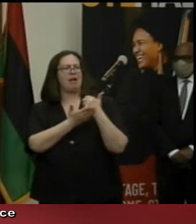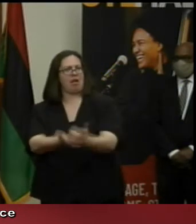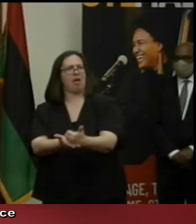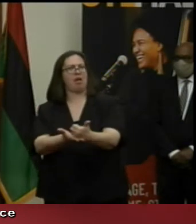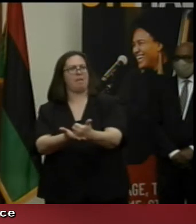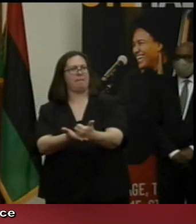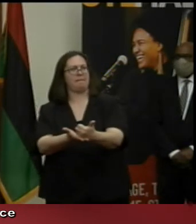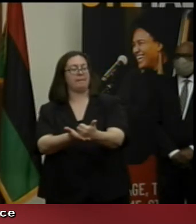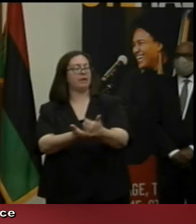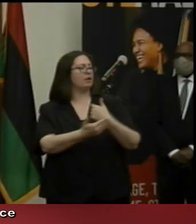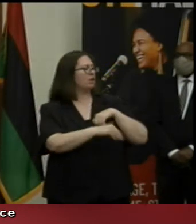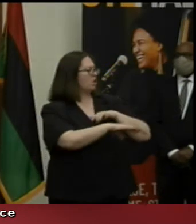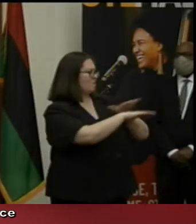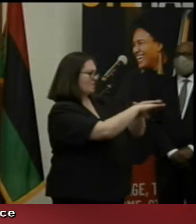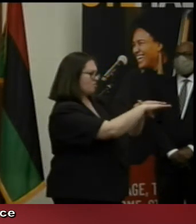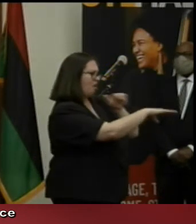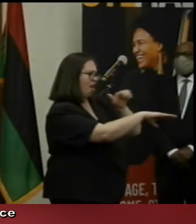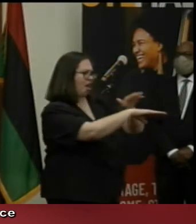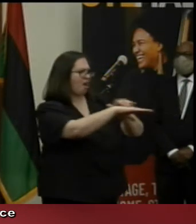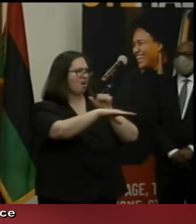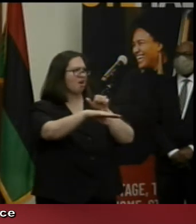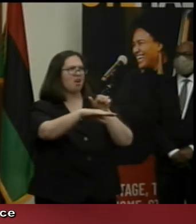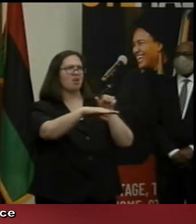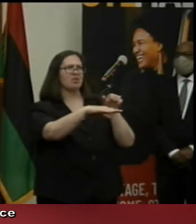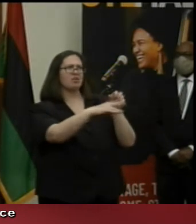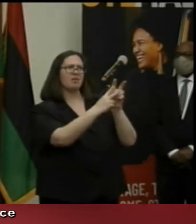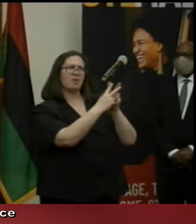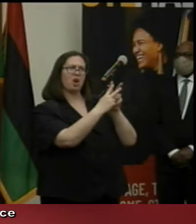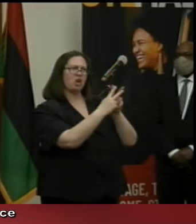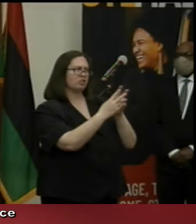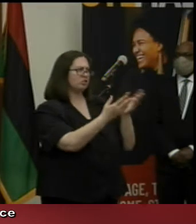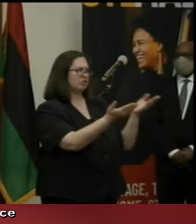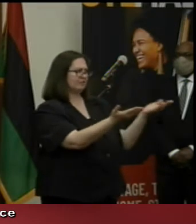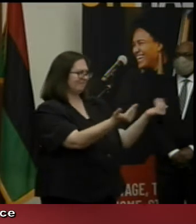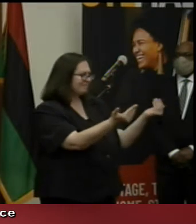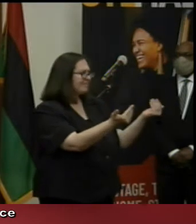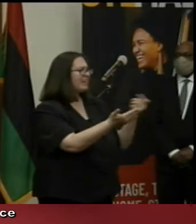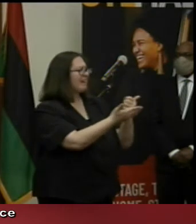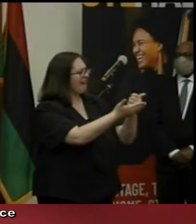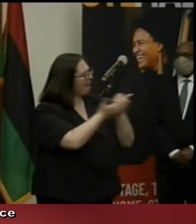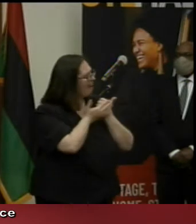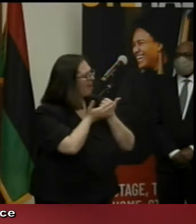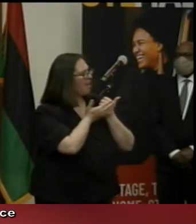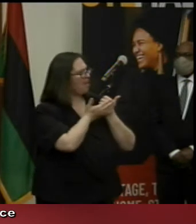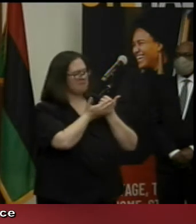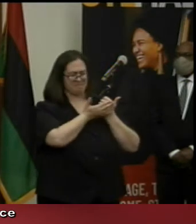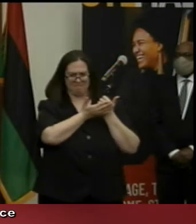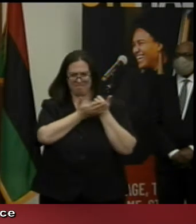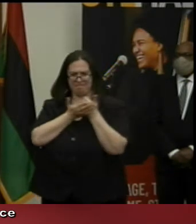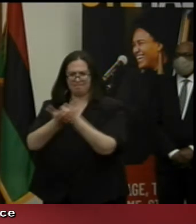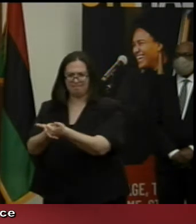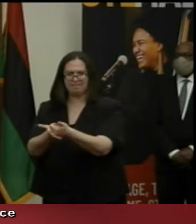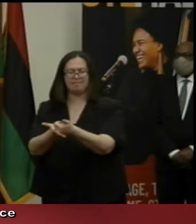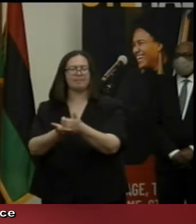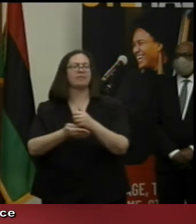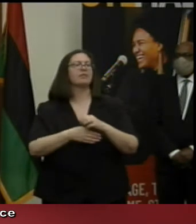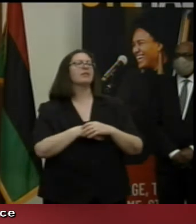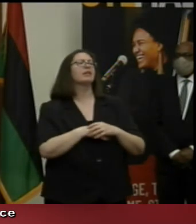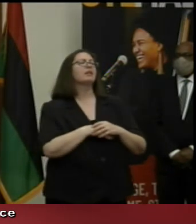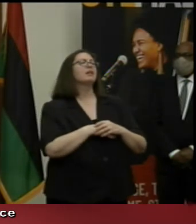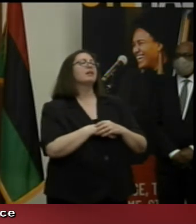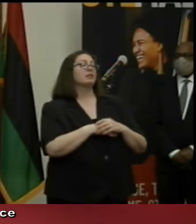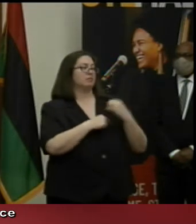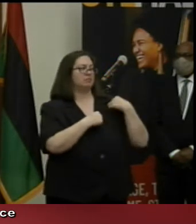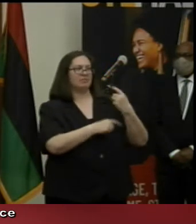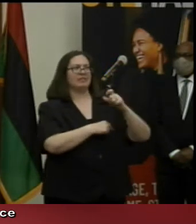giving them a call of action so that they too can assist with lifting this work. It's taken us decades